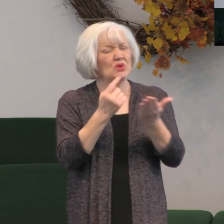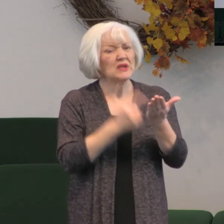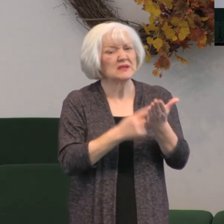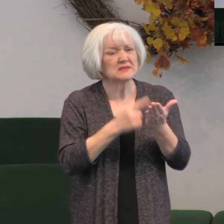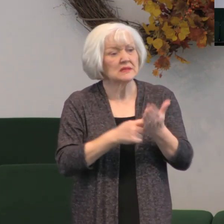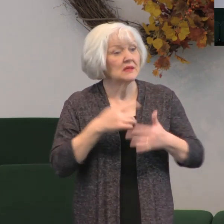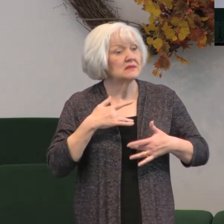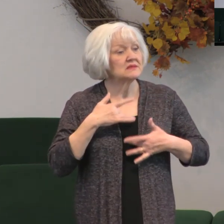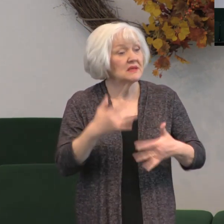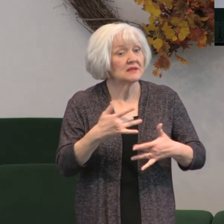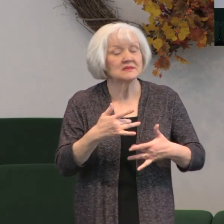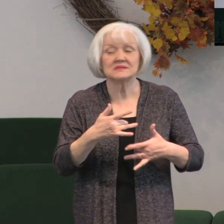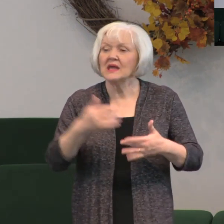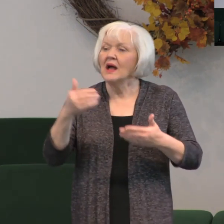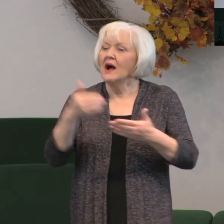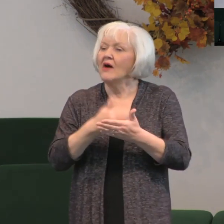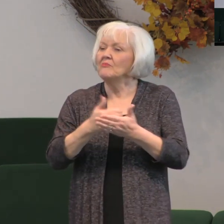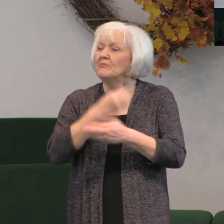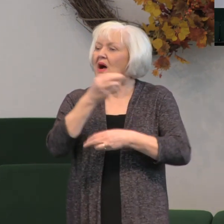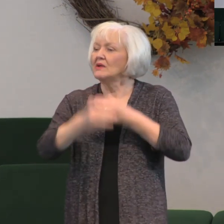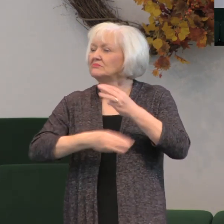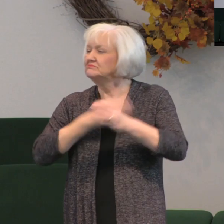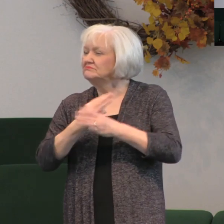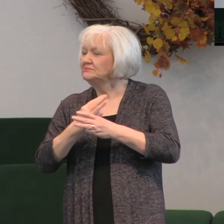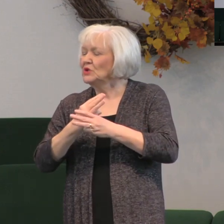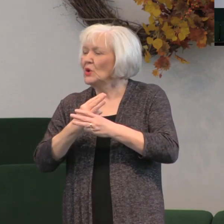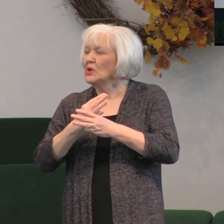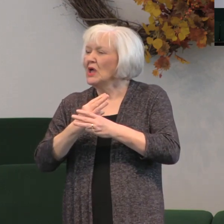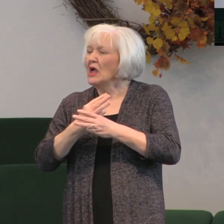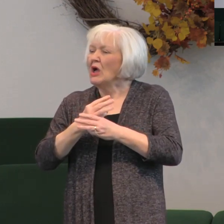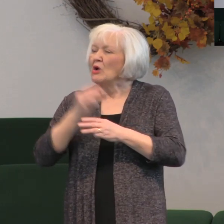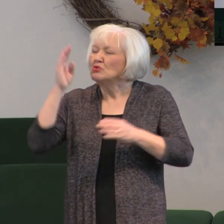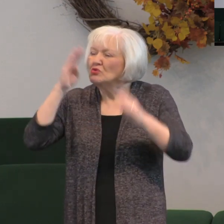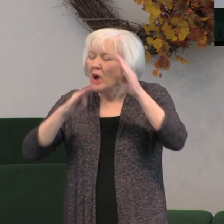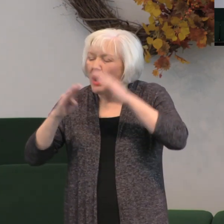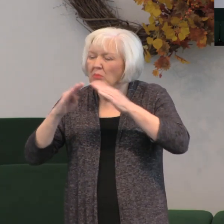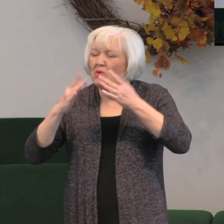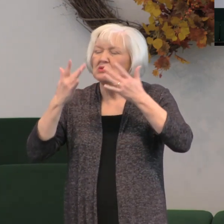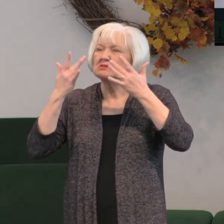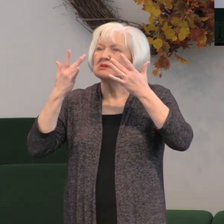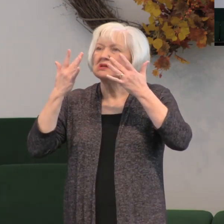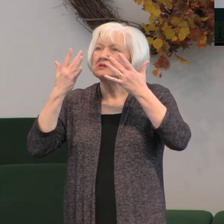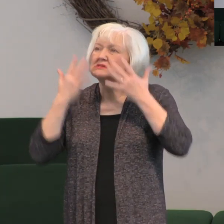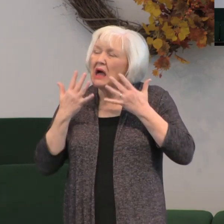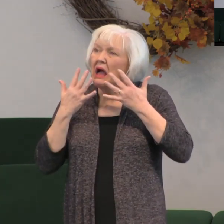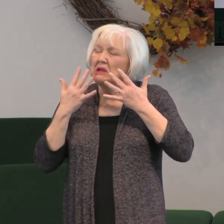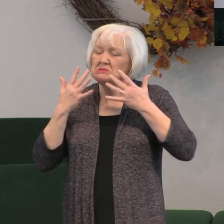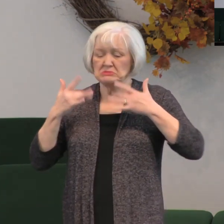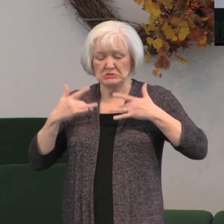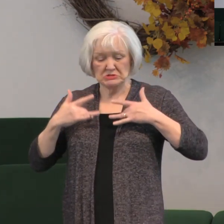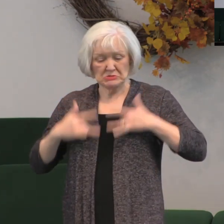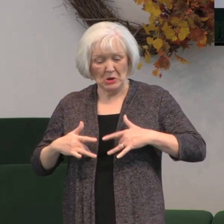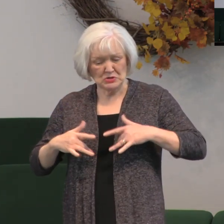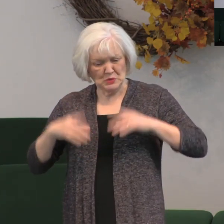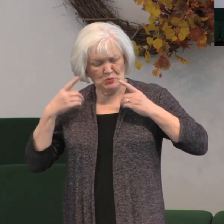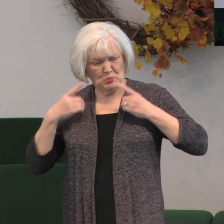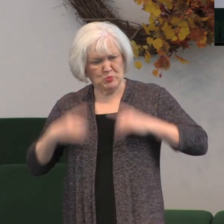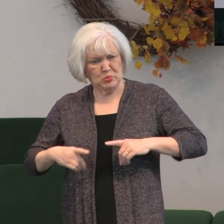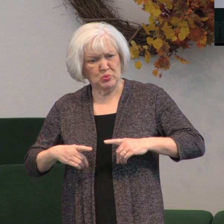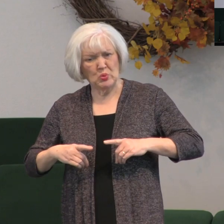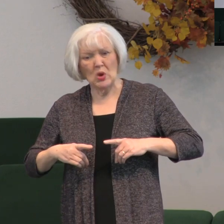tendency of our modern world that in times of trial and in times of sadness and discouragement and depression, that it's the modern